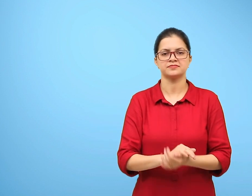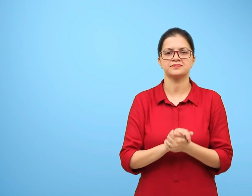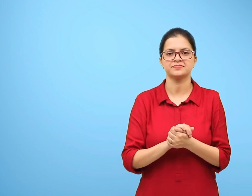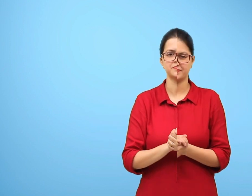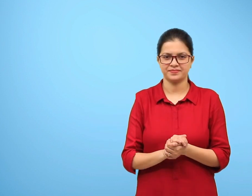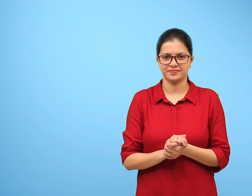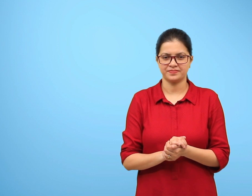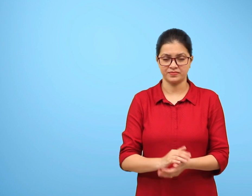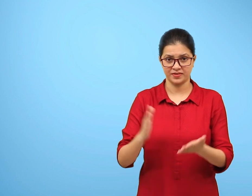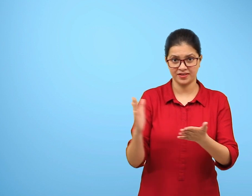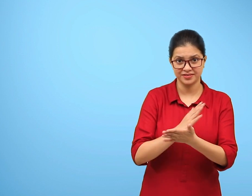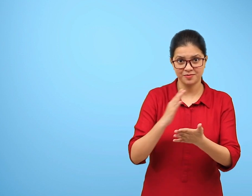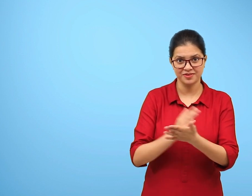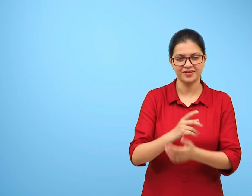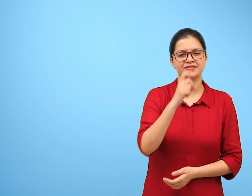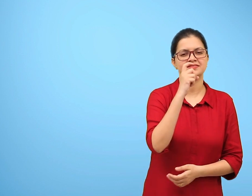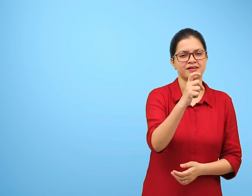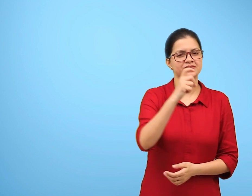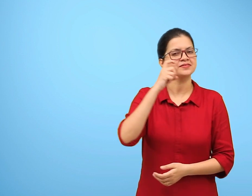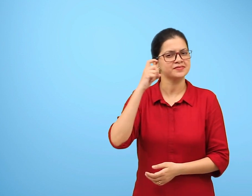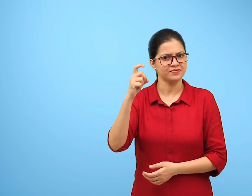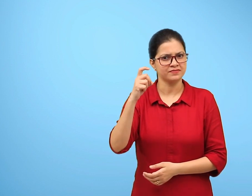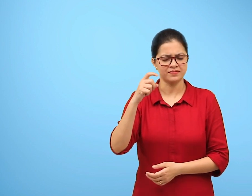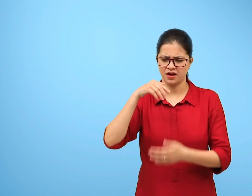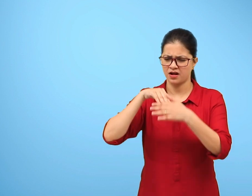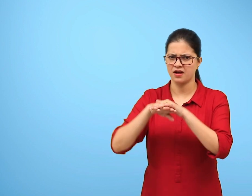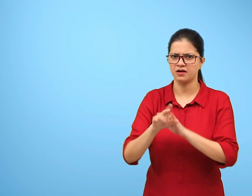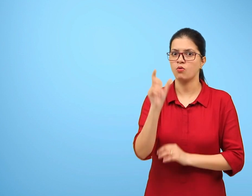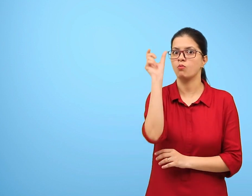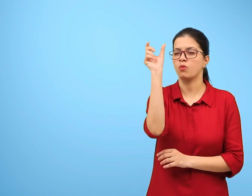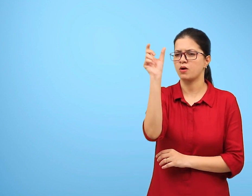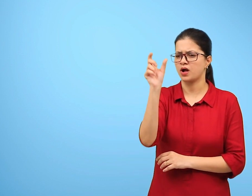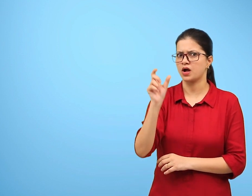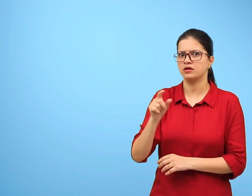Page 77. Keywords.